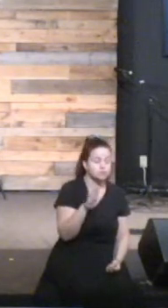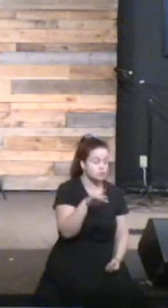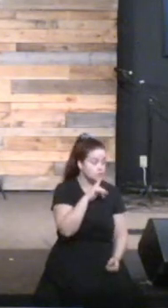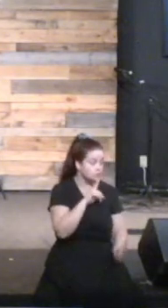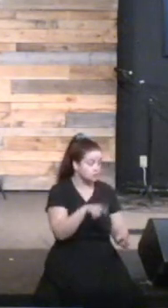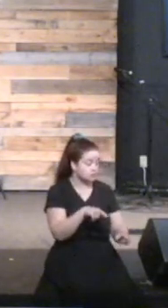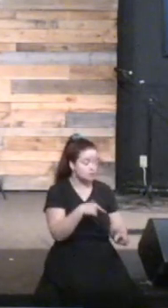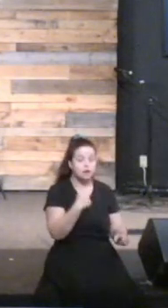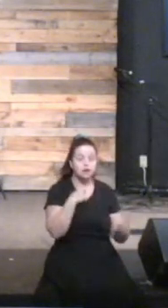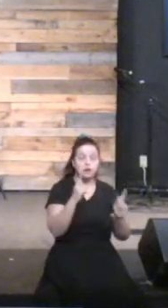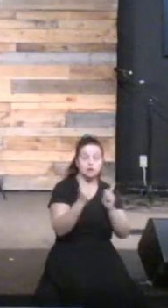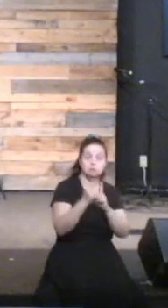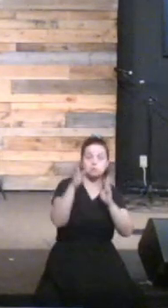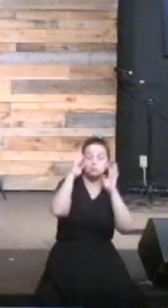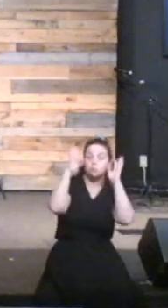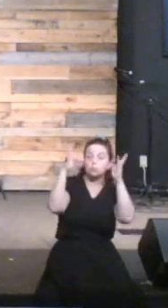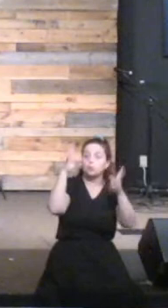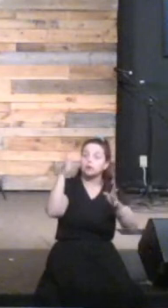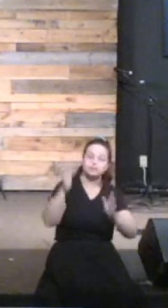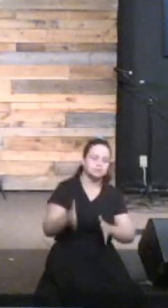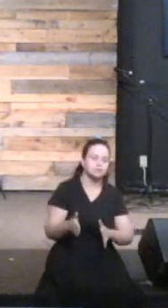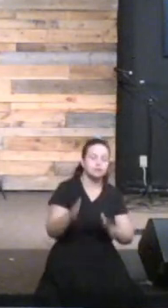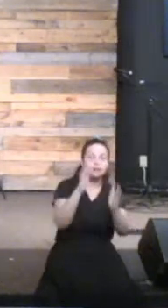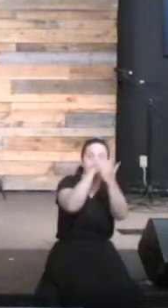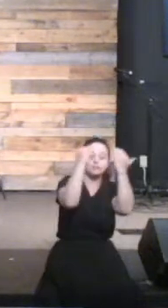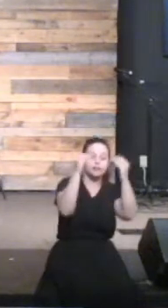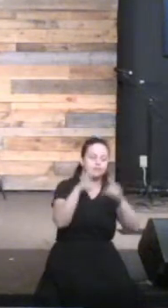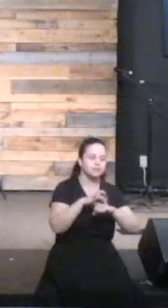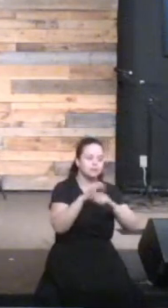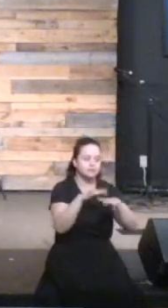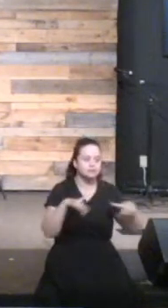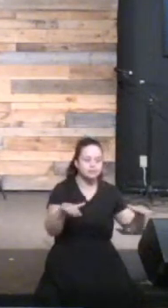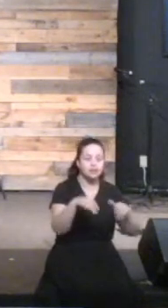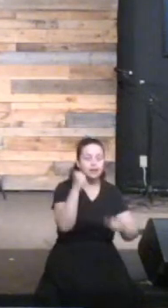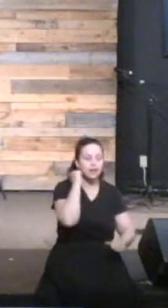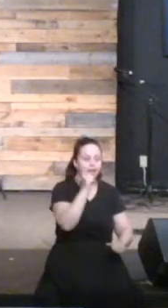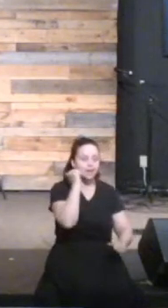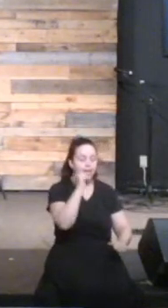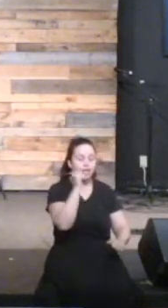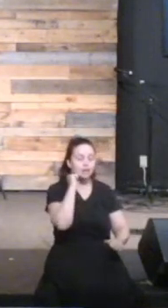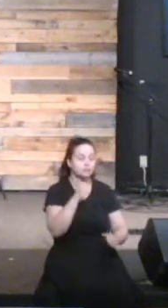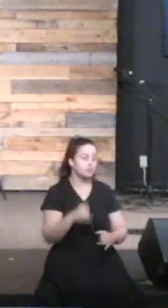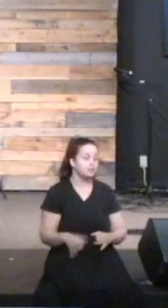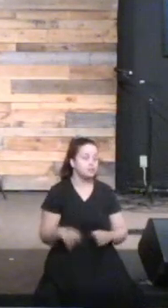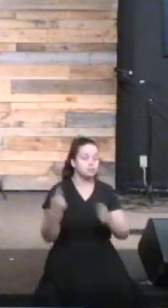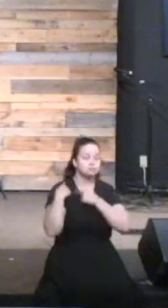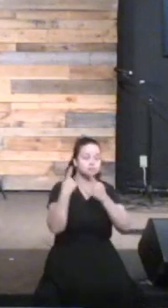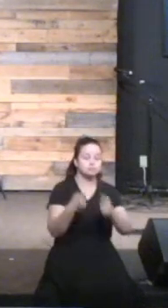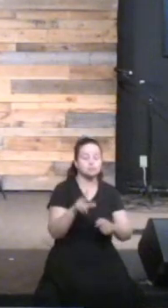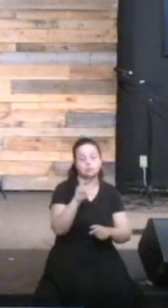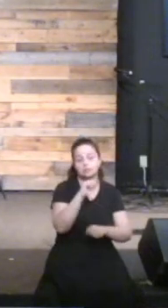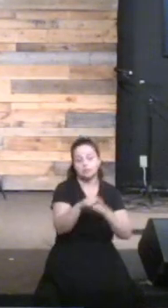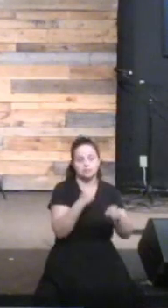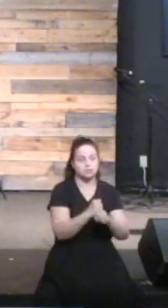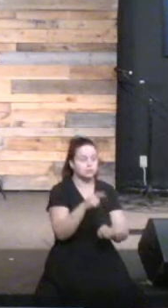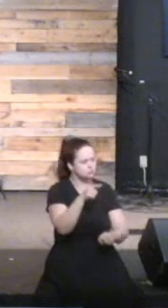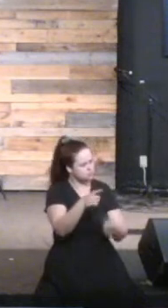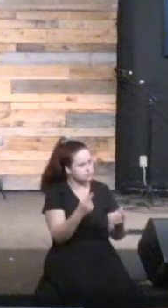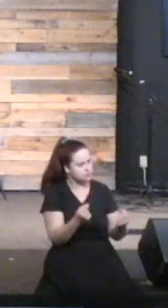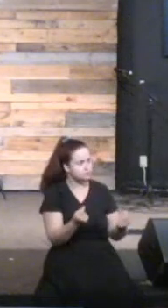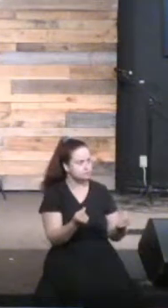I met with the Creator of Heaven and Earth every day for the last 30 years what do you